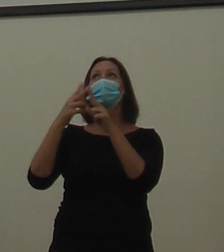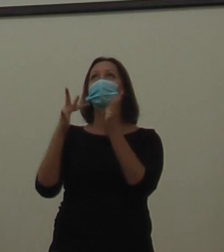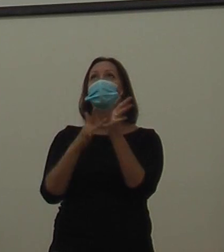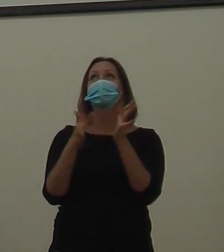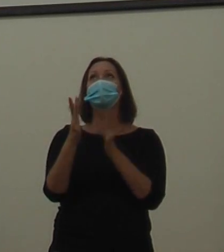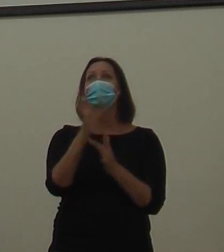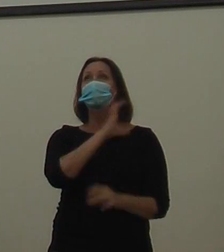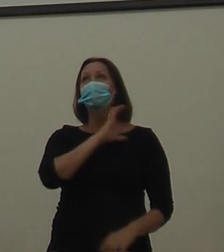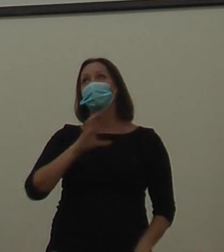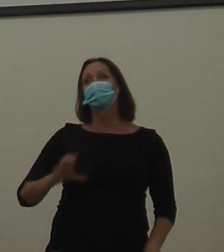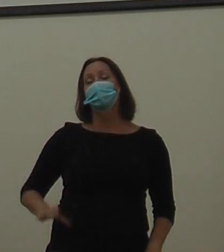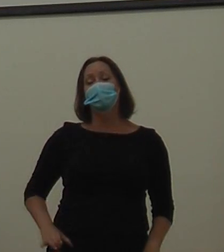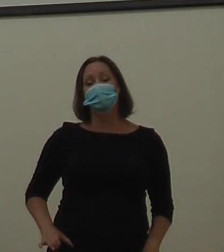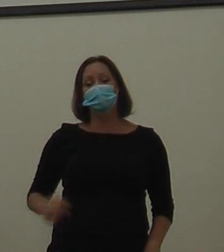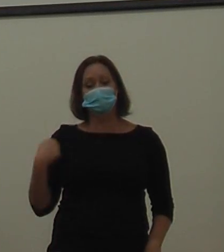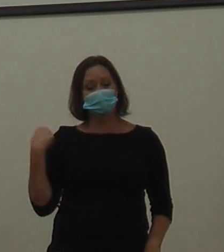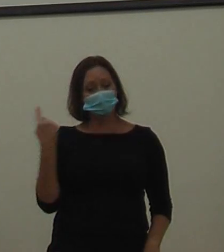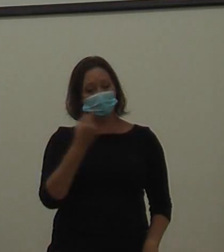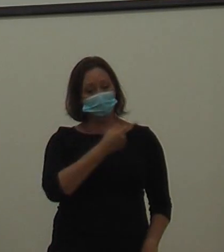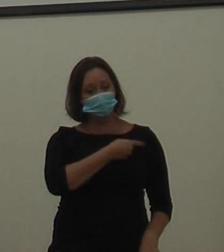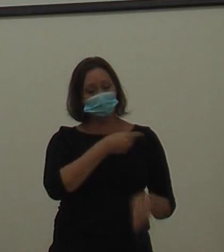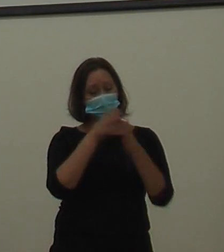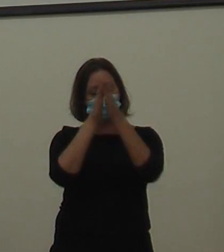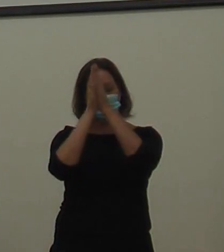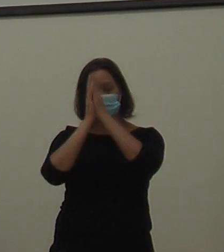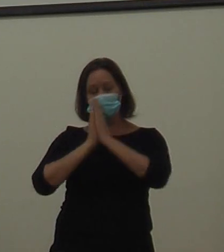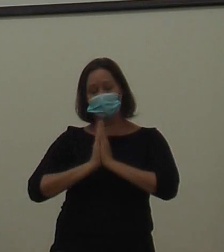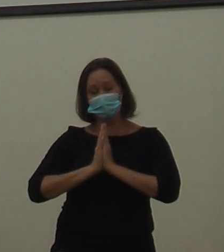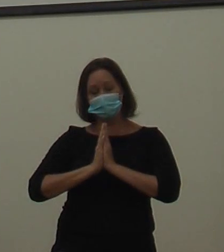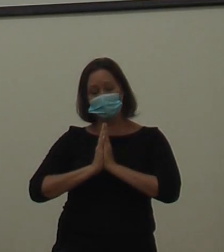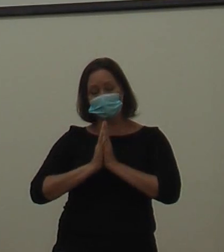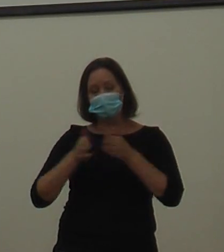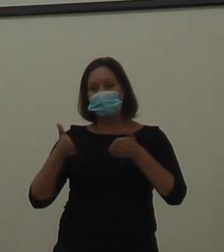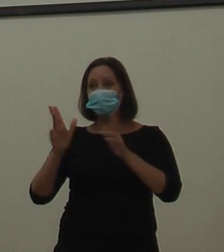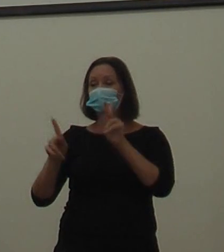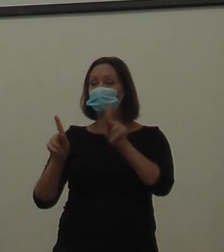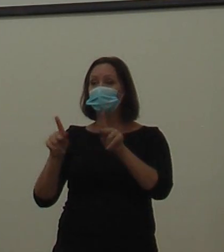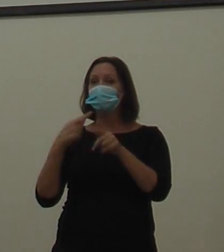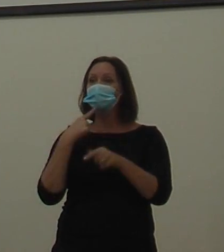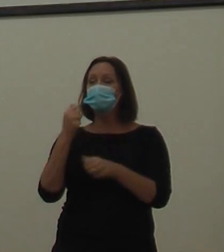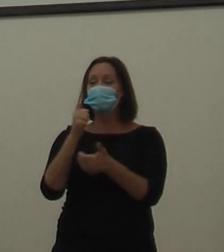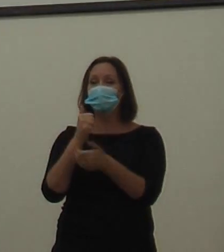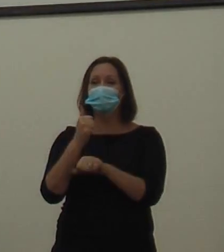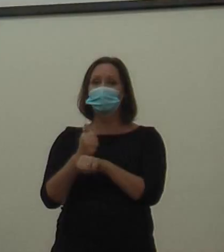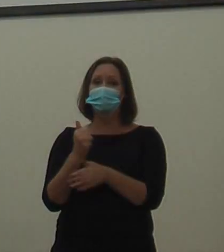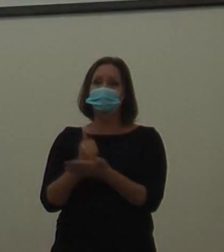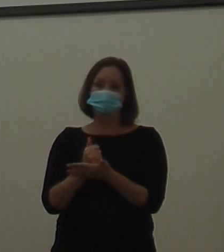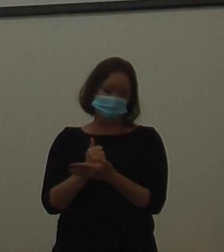the Christ, that we ask it all. Let the church say amen.